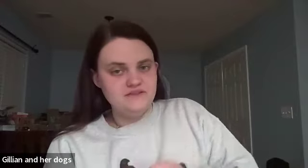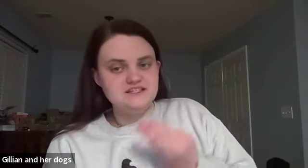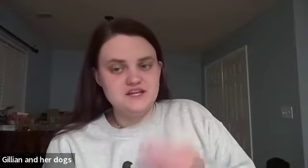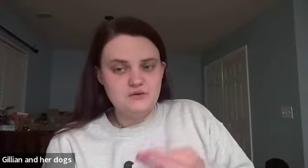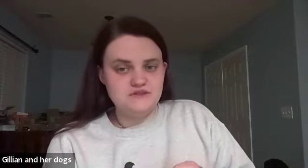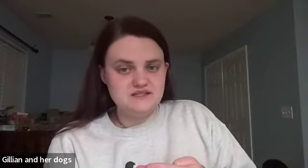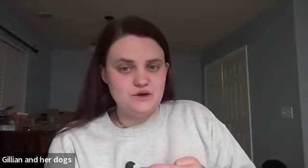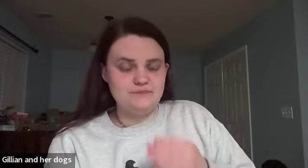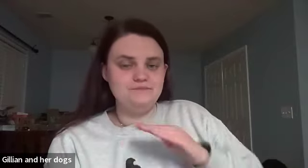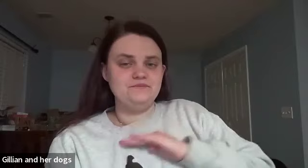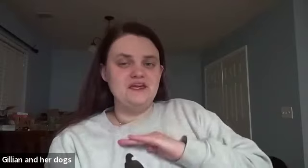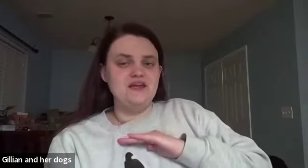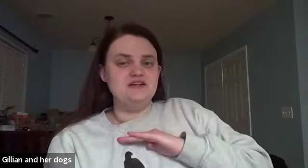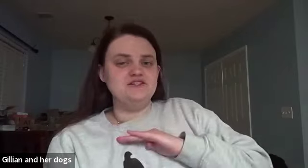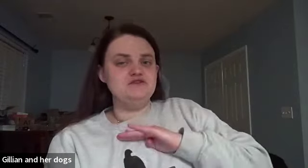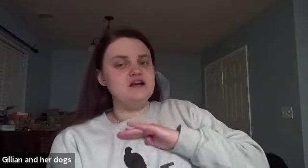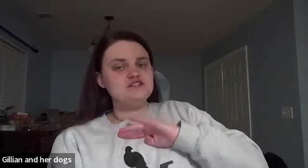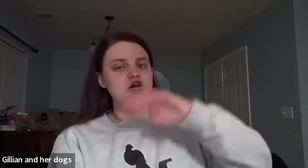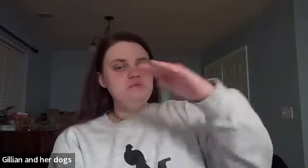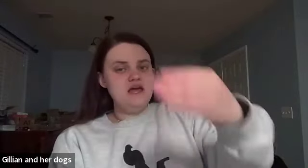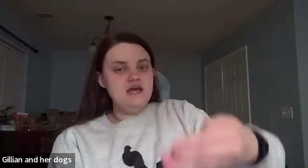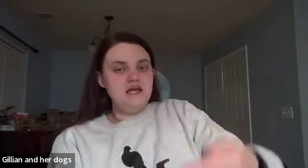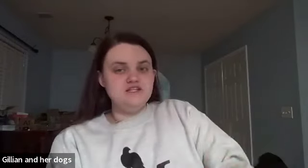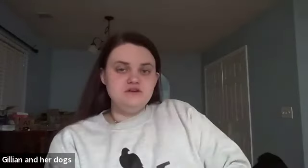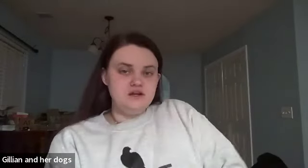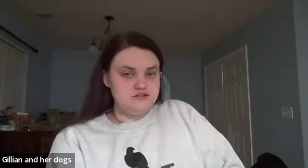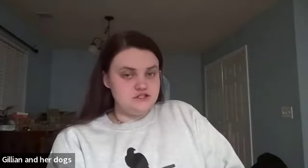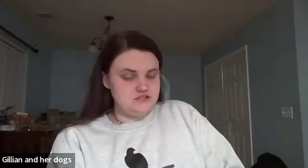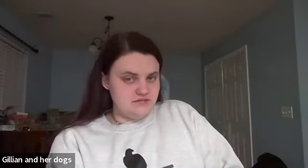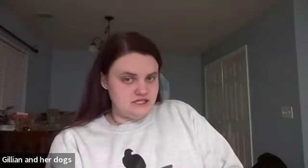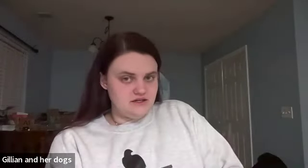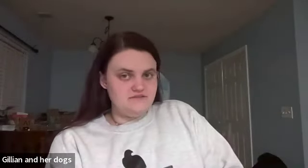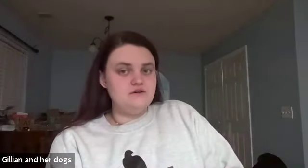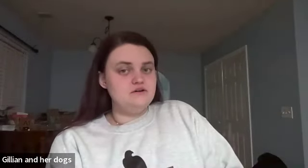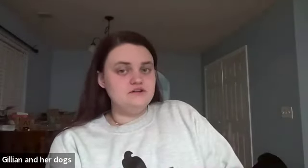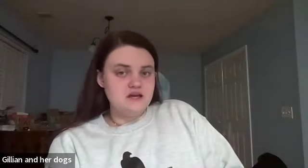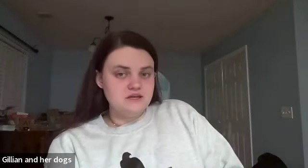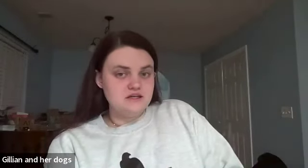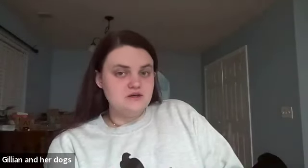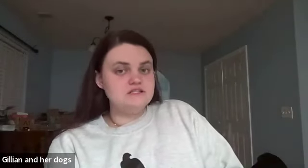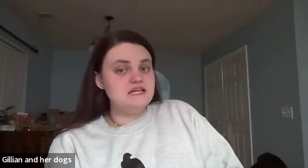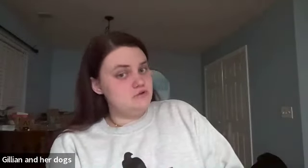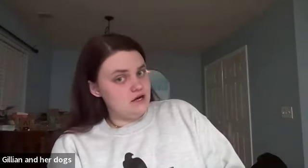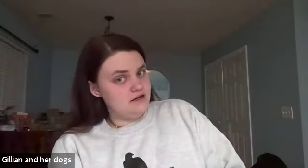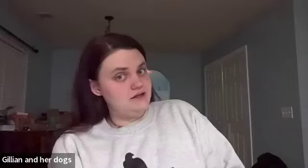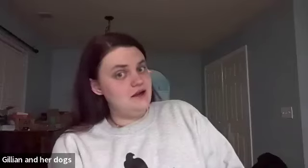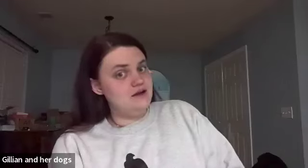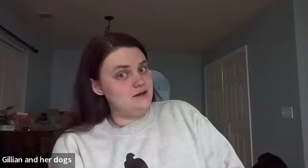Important thing to note with this one. Do not go big and do not go to your tummy. If you go to your tummy, you are saying pregnant, not